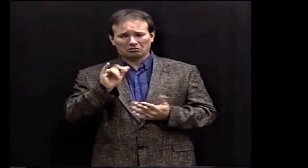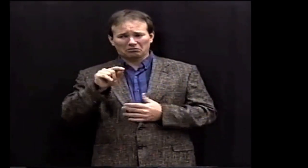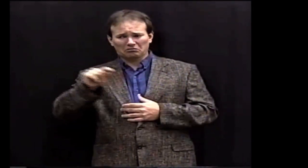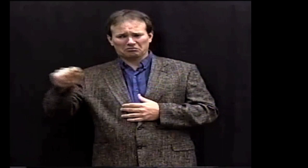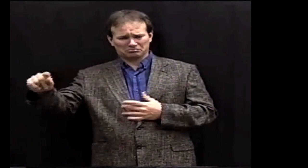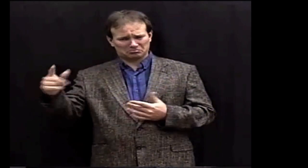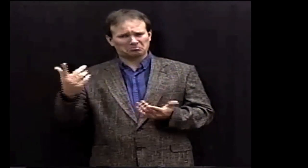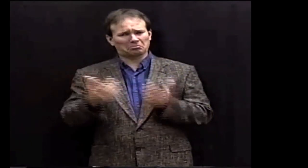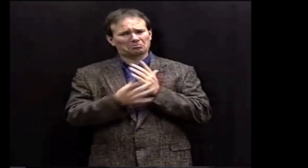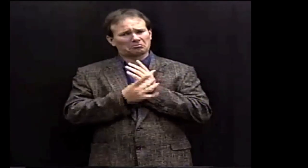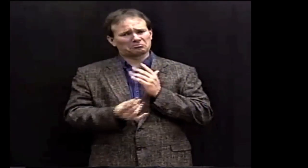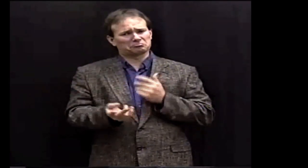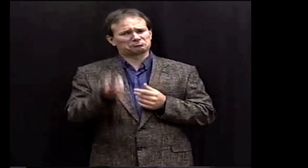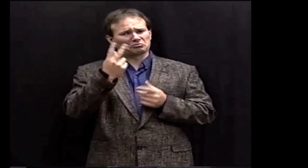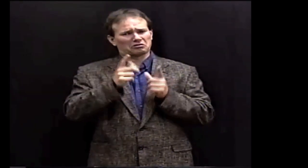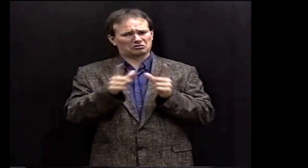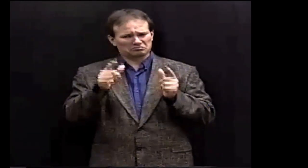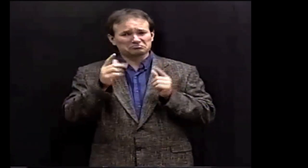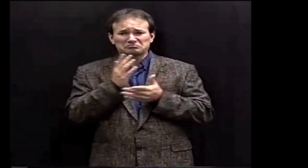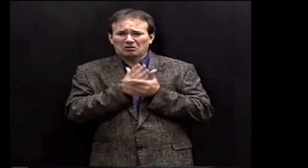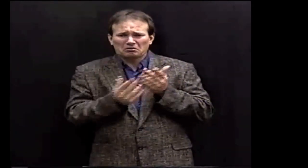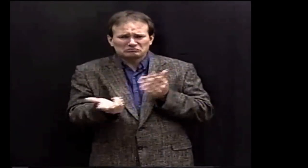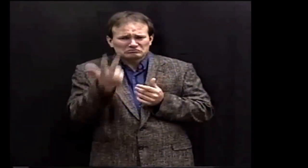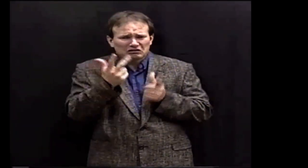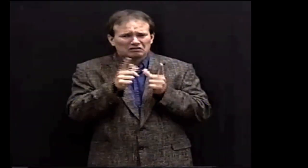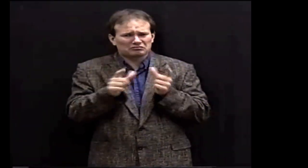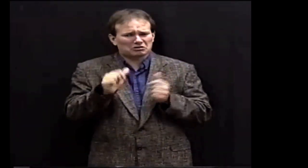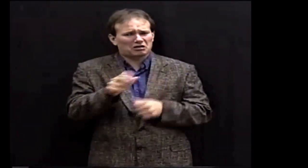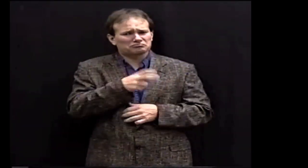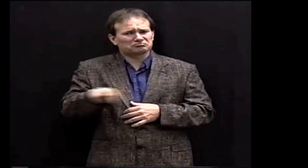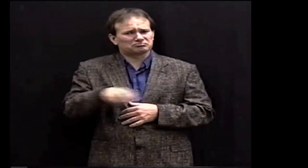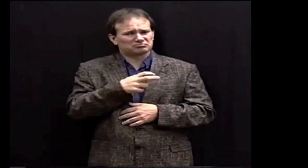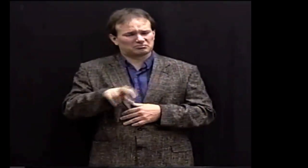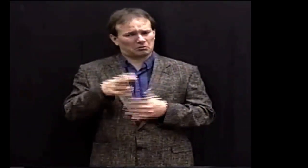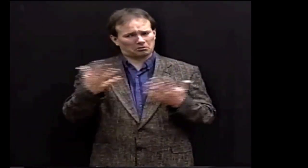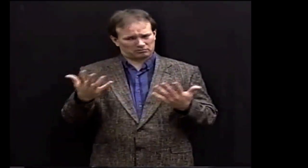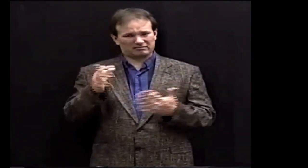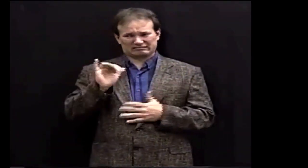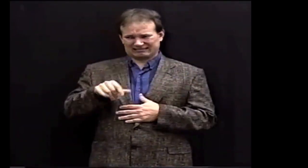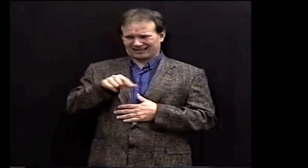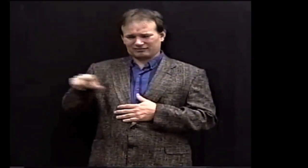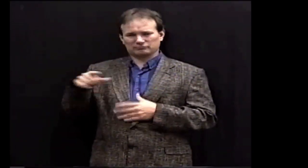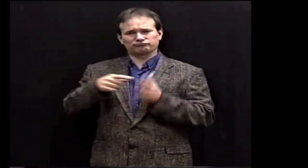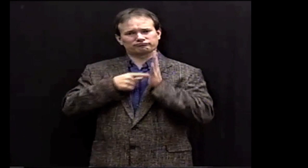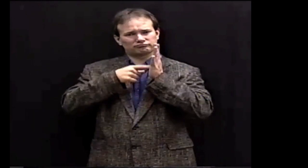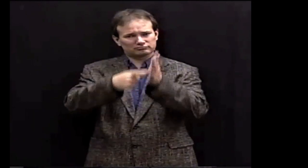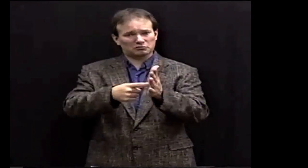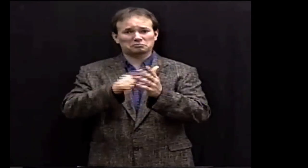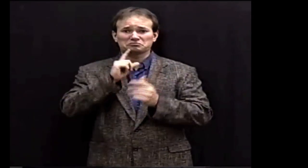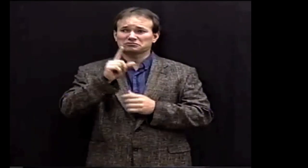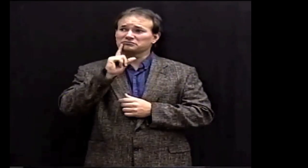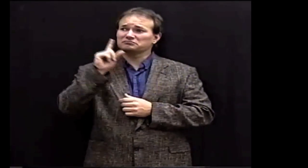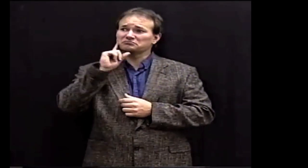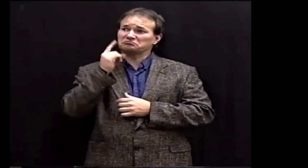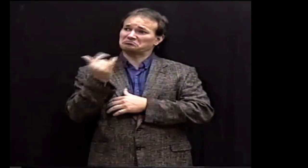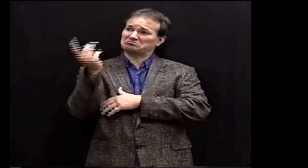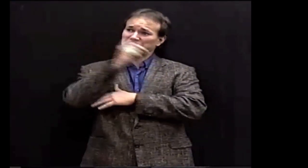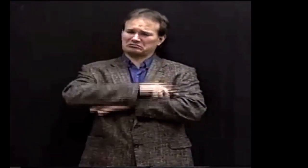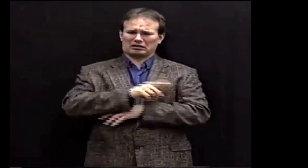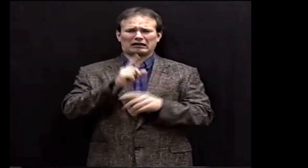to being bilingual and even trilingual. This is a prime example that deaf people can learn 2, 3, even 4 languages and be